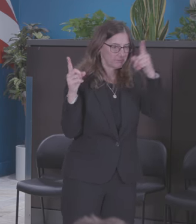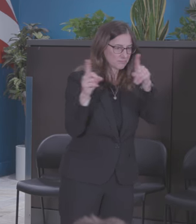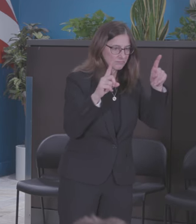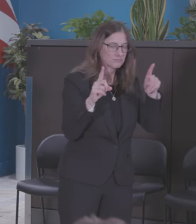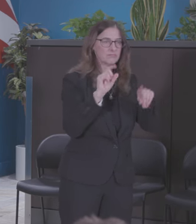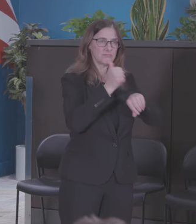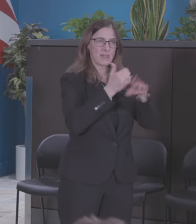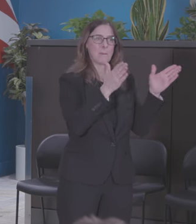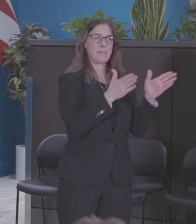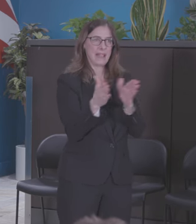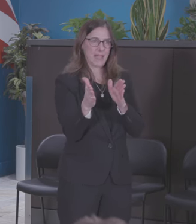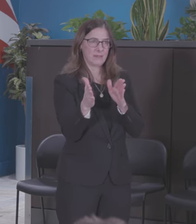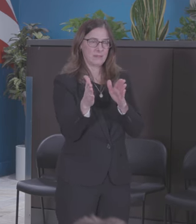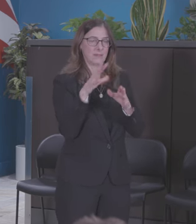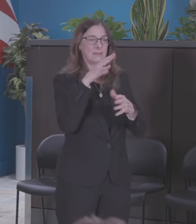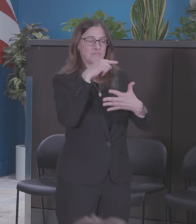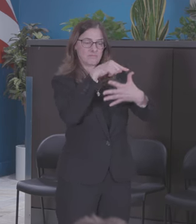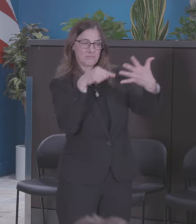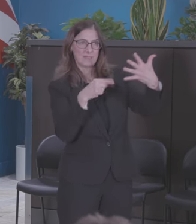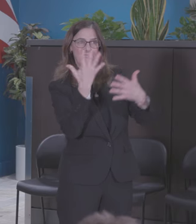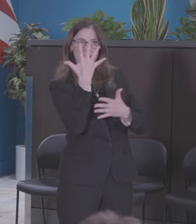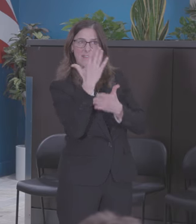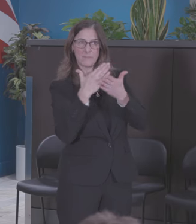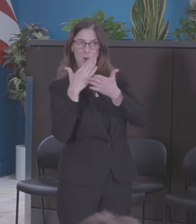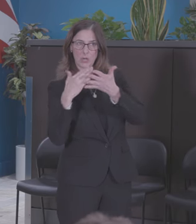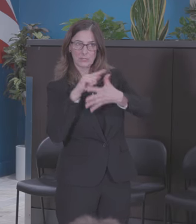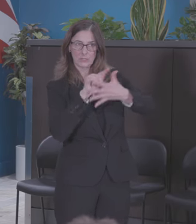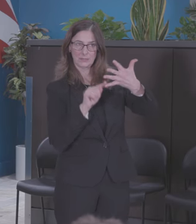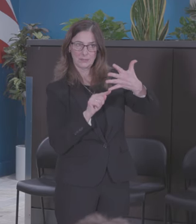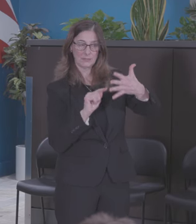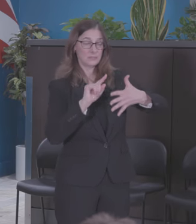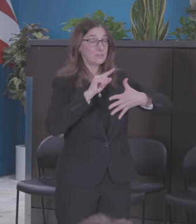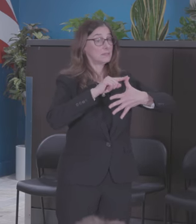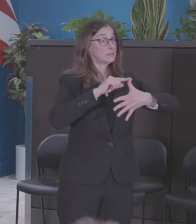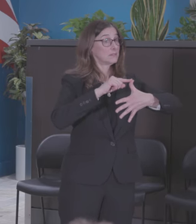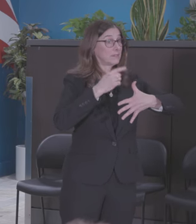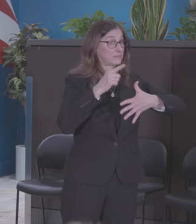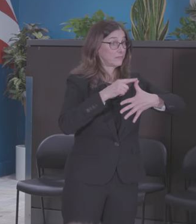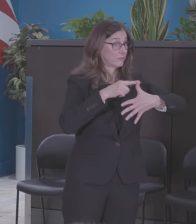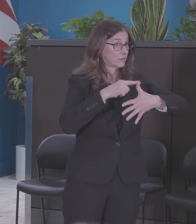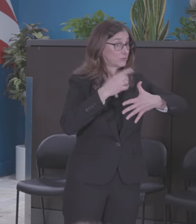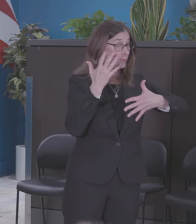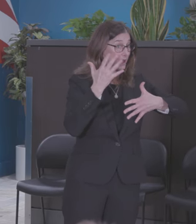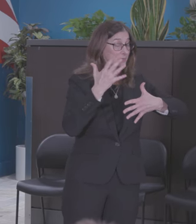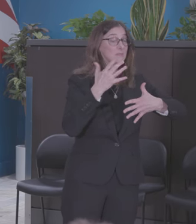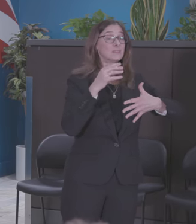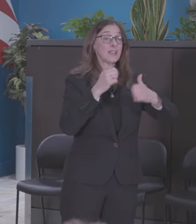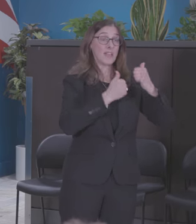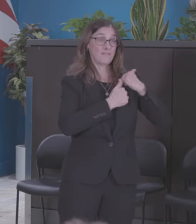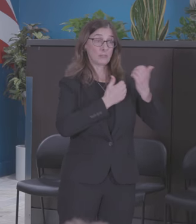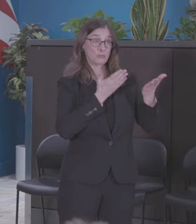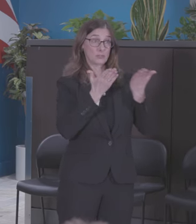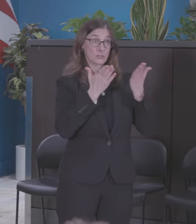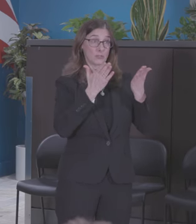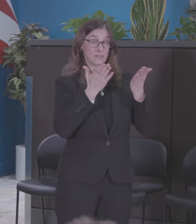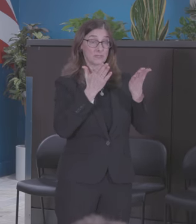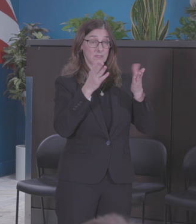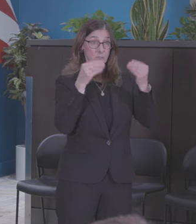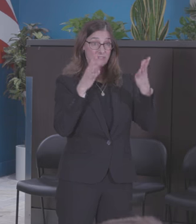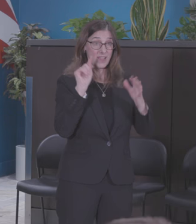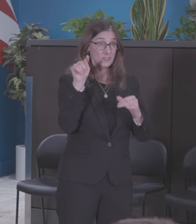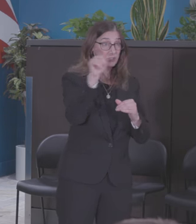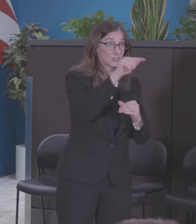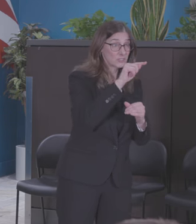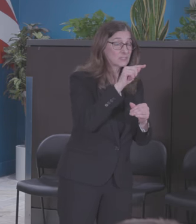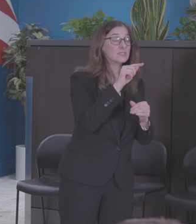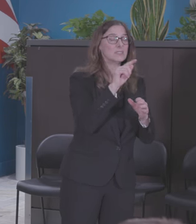plan to get us there. Number one, it starts with giving our frontline veteran service providers the tools